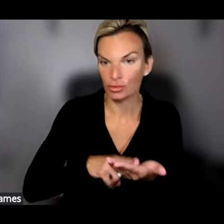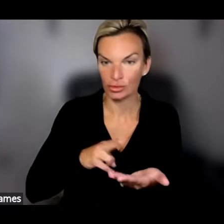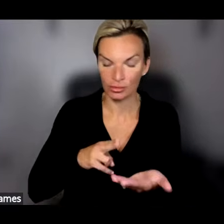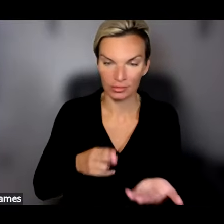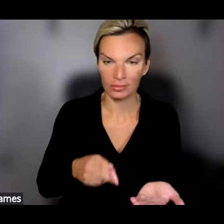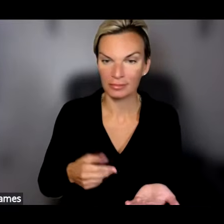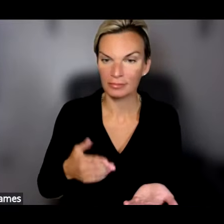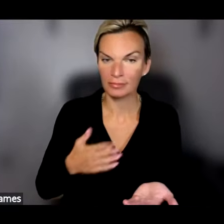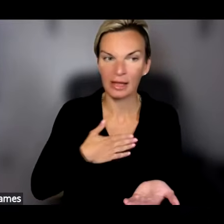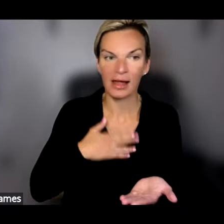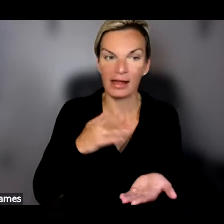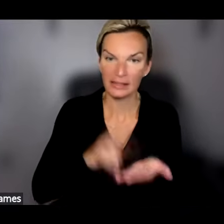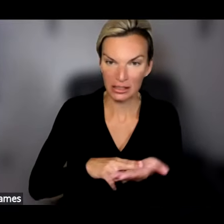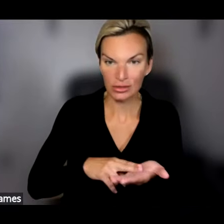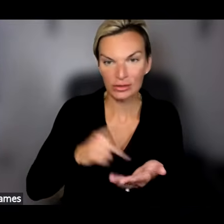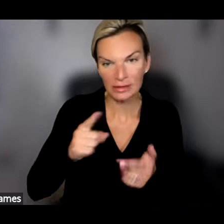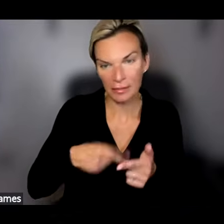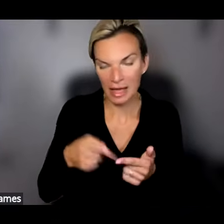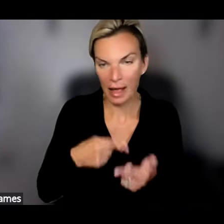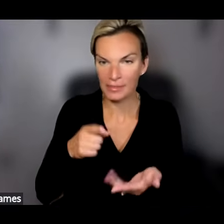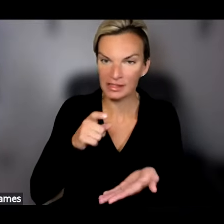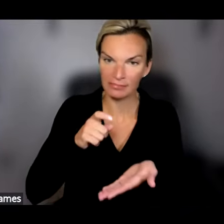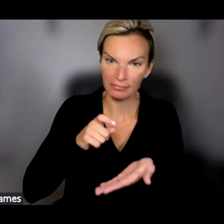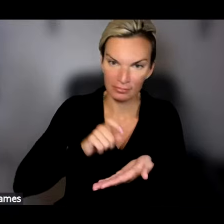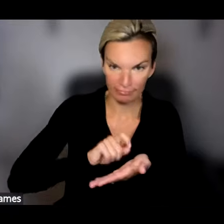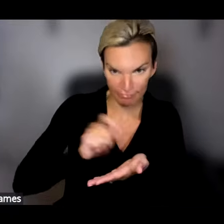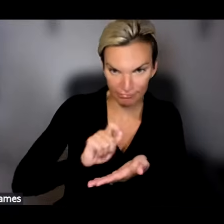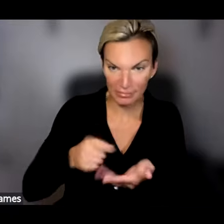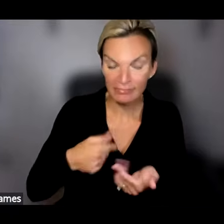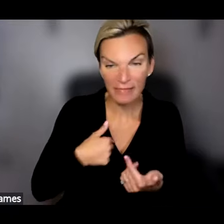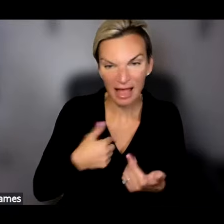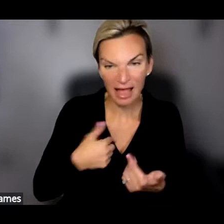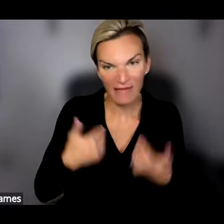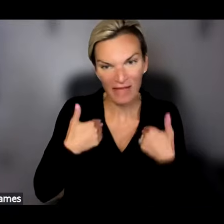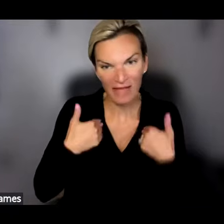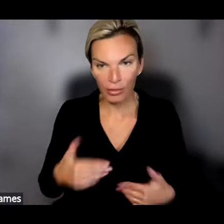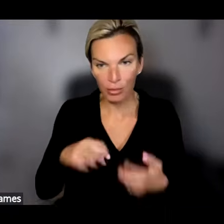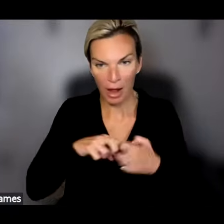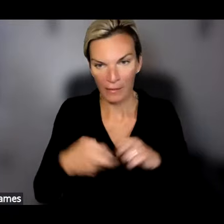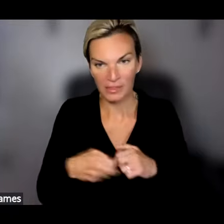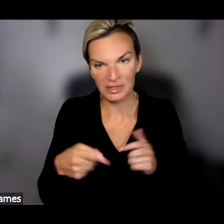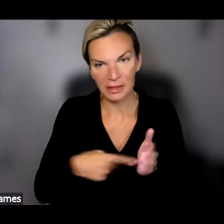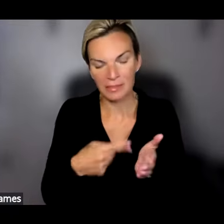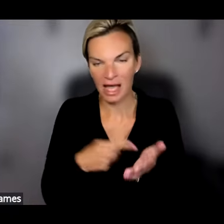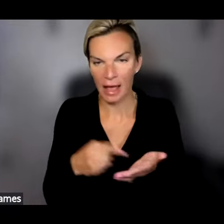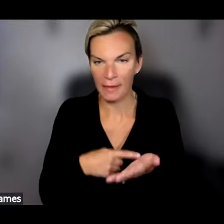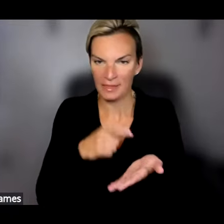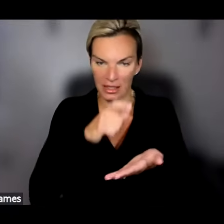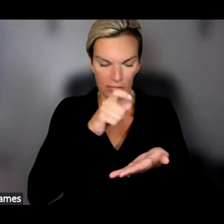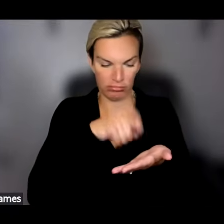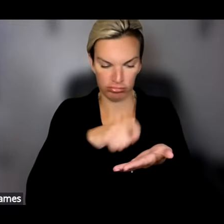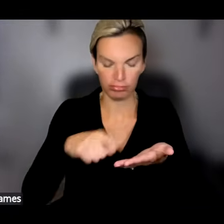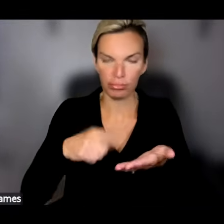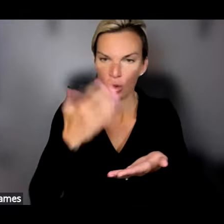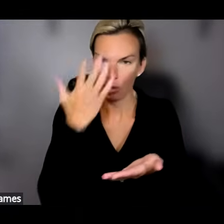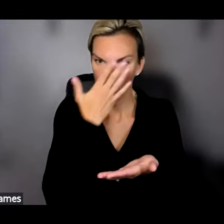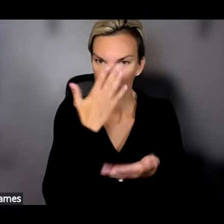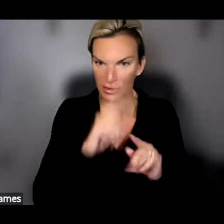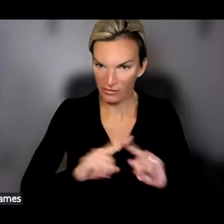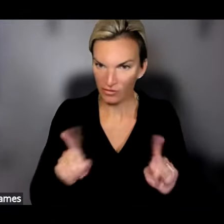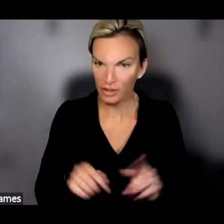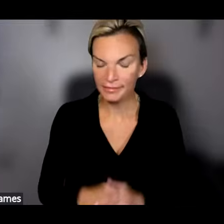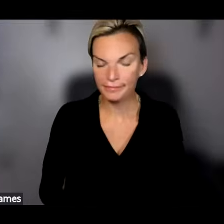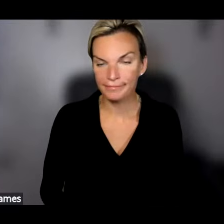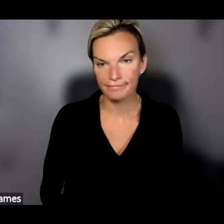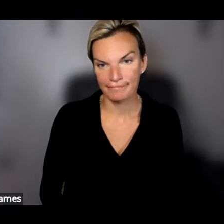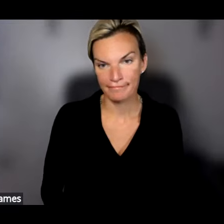I have some health problems. Once in a while, my hand shakes and stuff like that, so that can also determine why. Thank you for speaking to us this